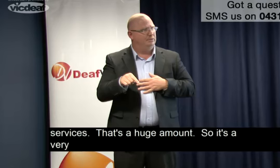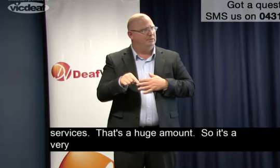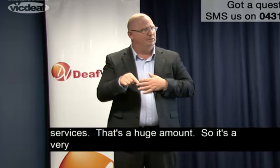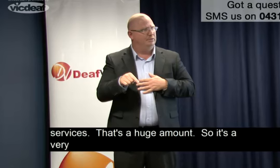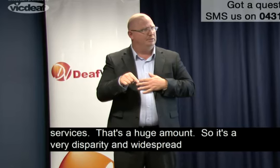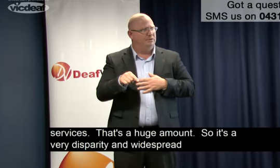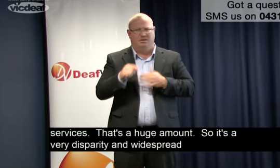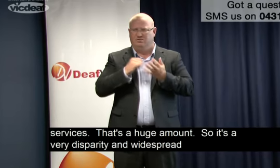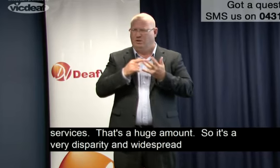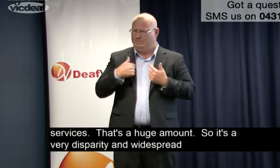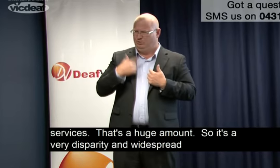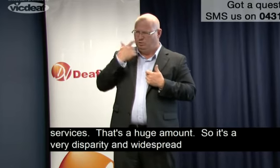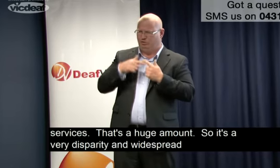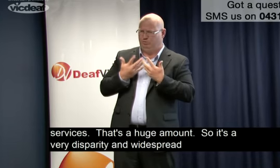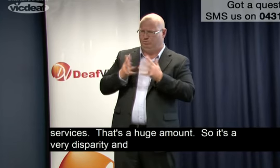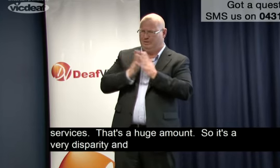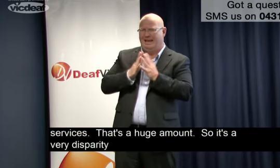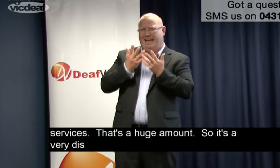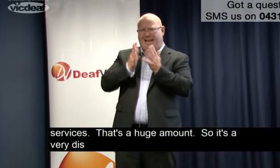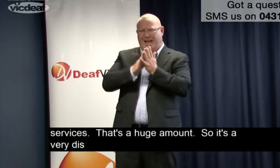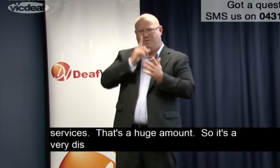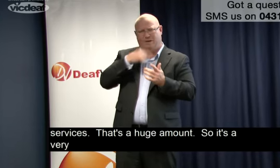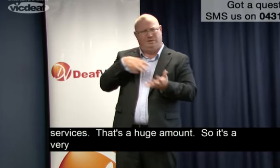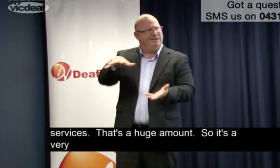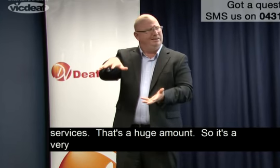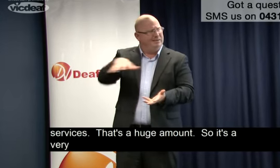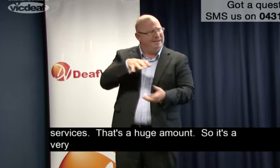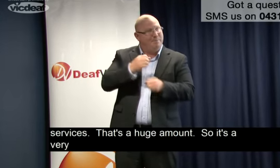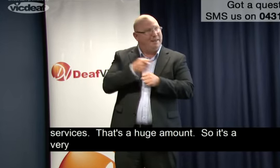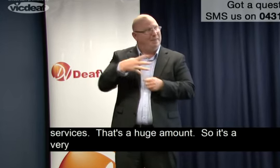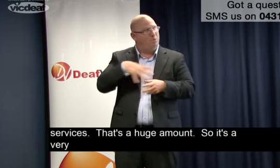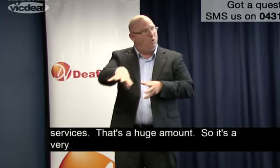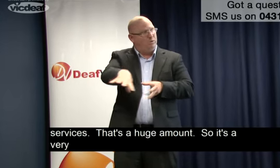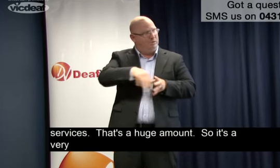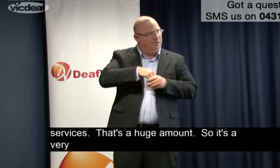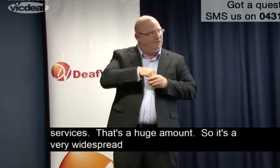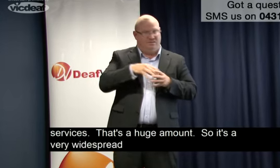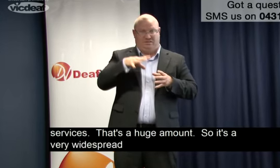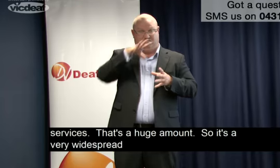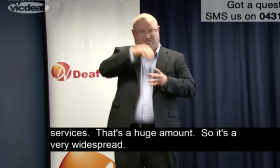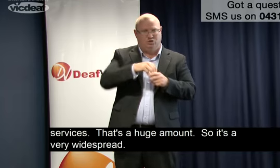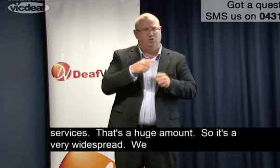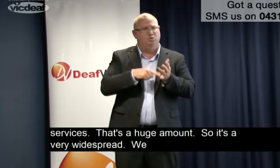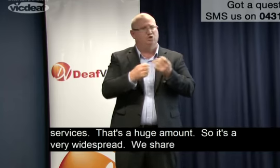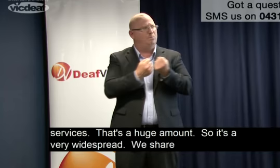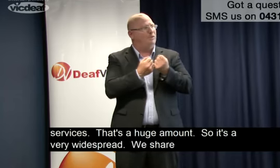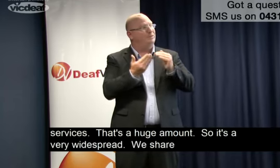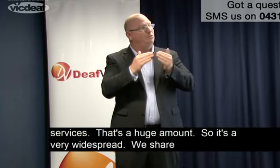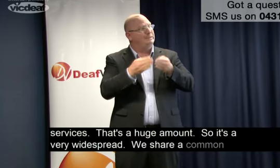that is the importance of Auslan. So we've tried to think about how can we actually make those groups and clubs and